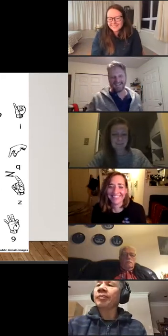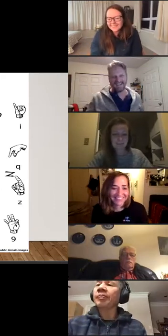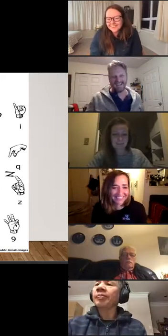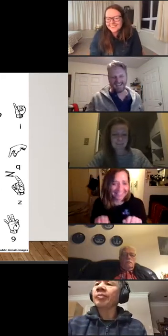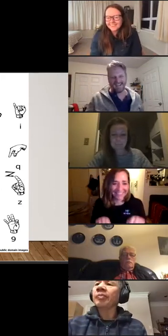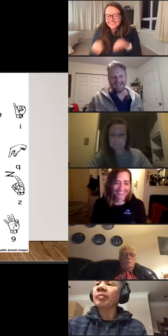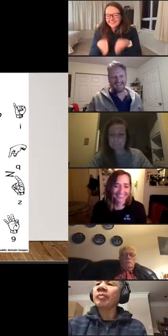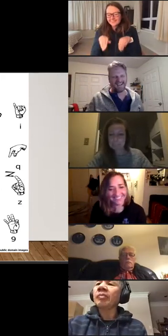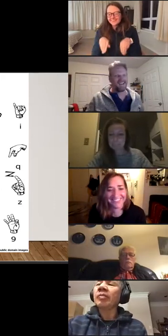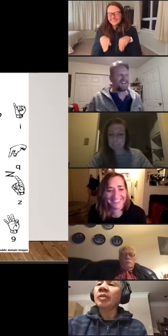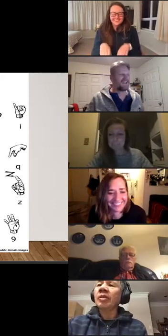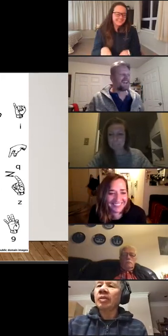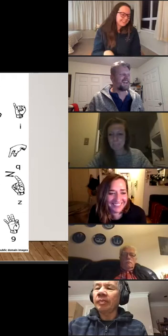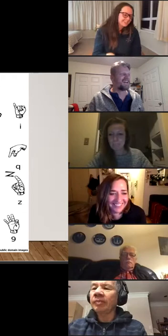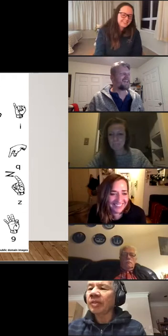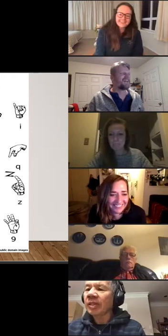then.